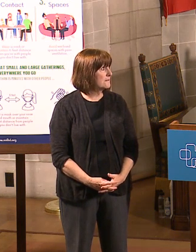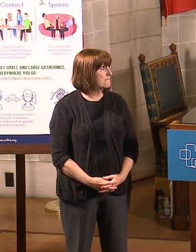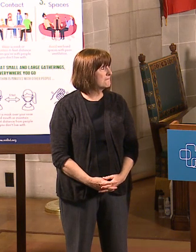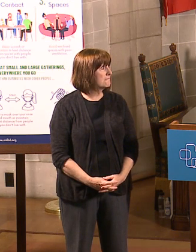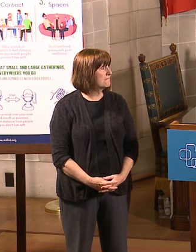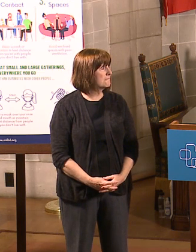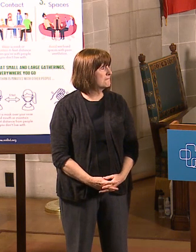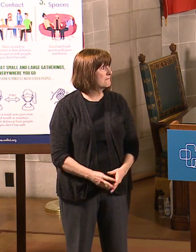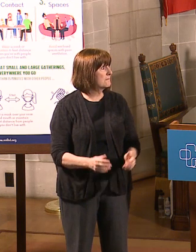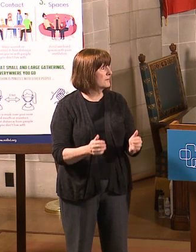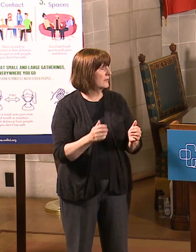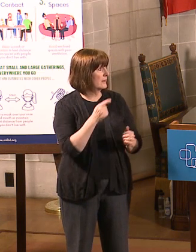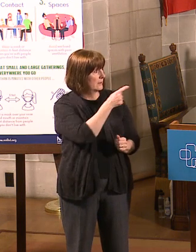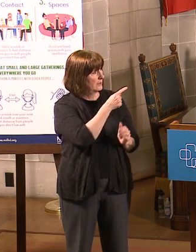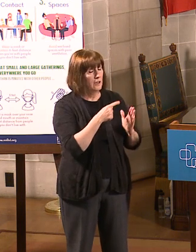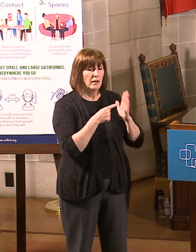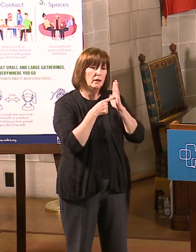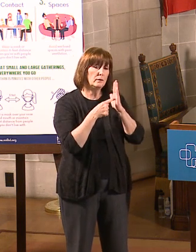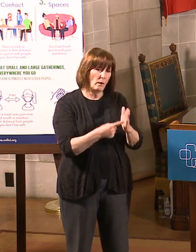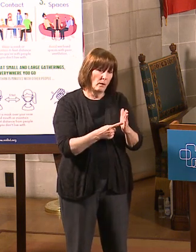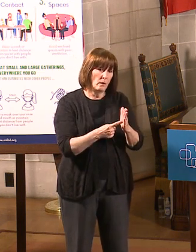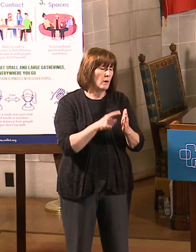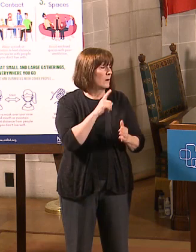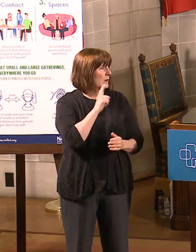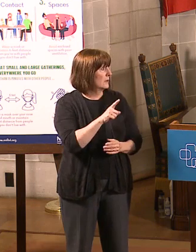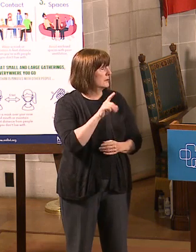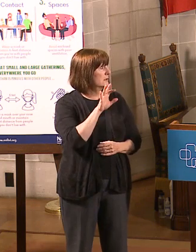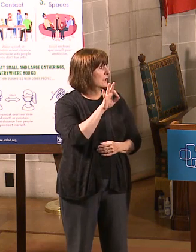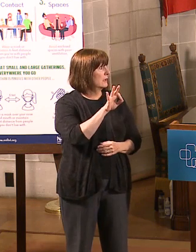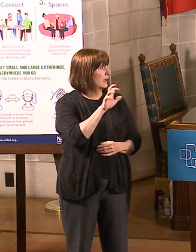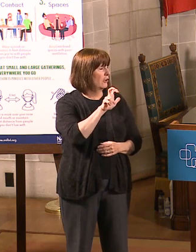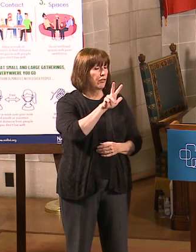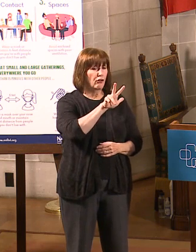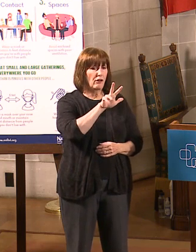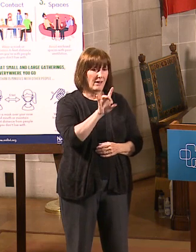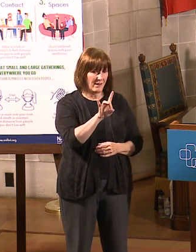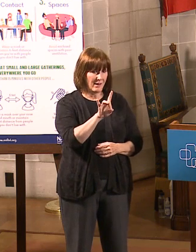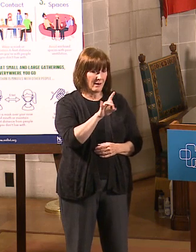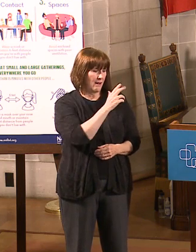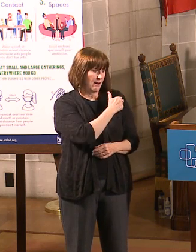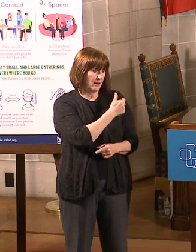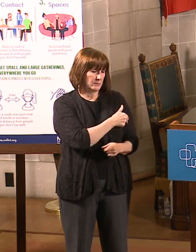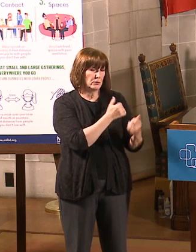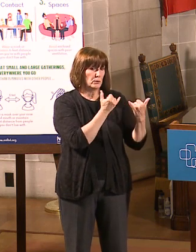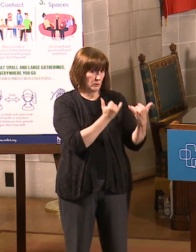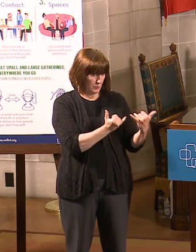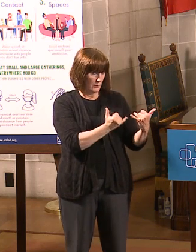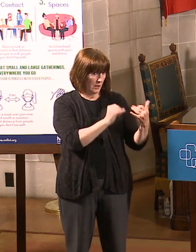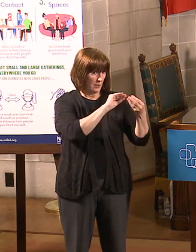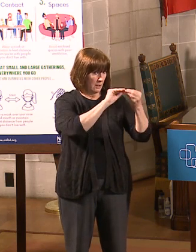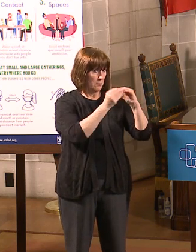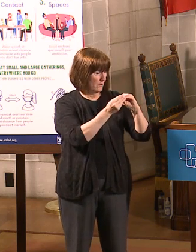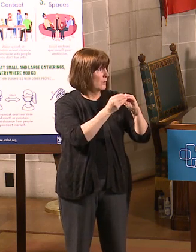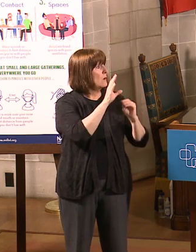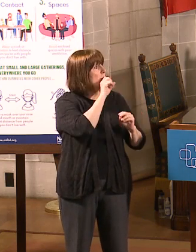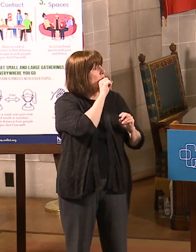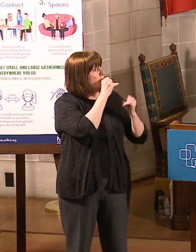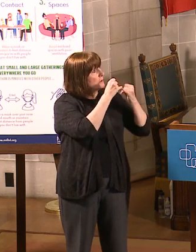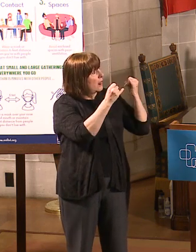What this slide shows is the 938 hospitalizations that we have today. The orange line,